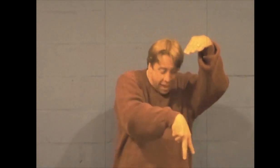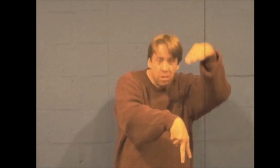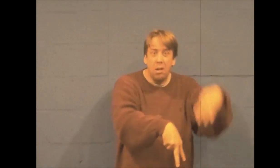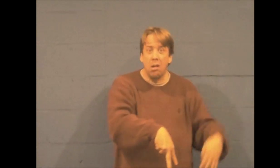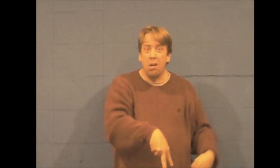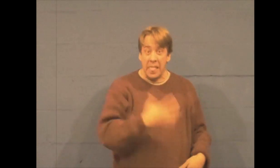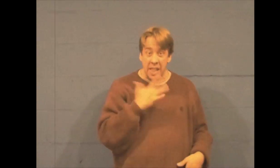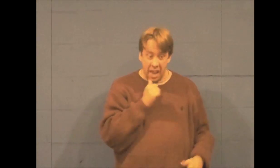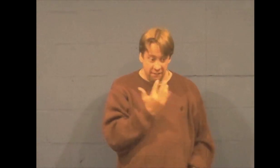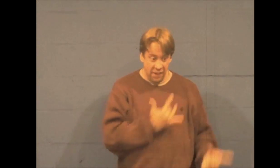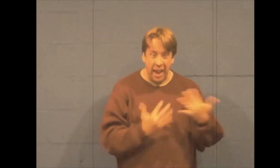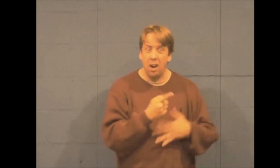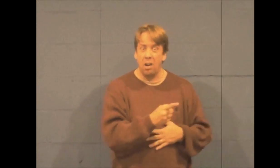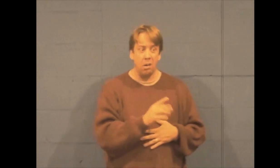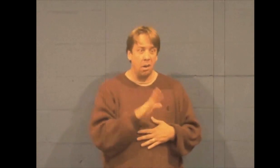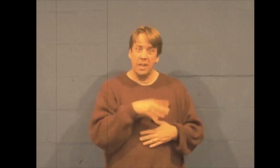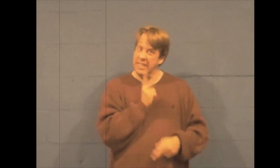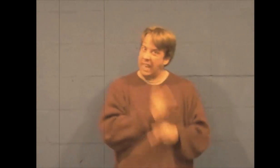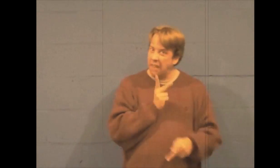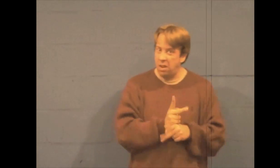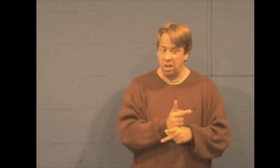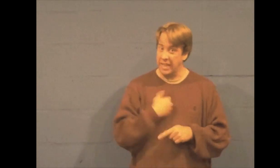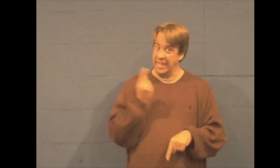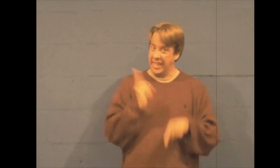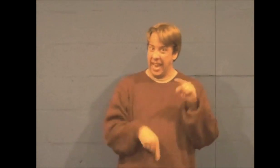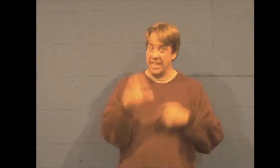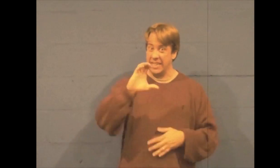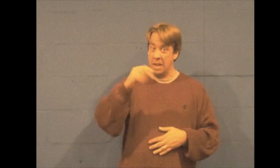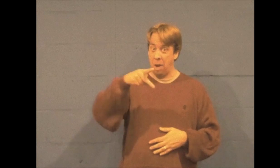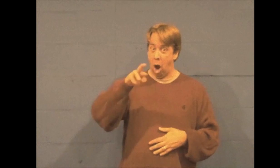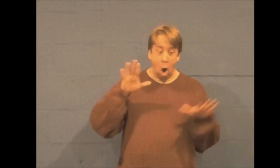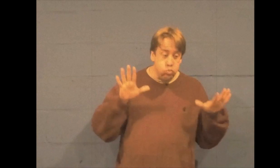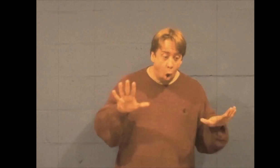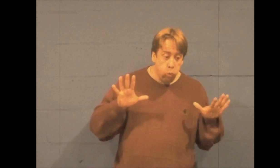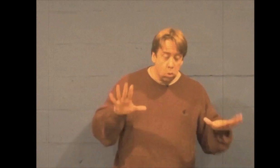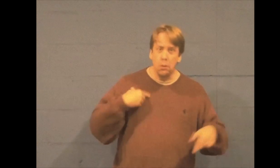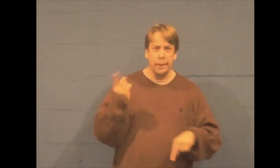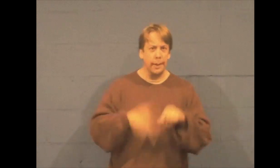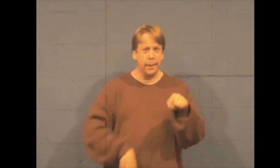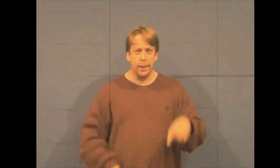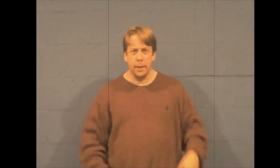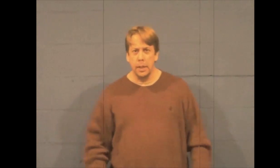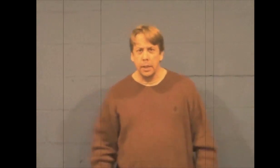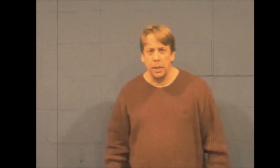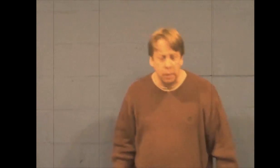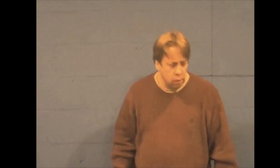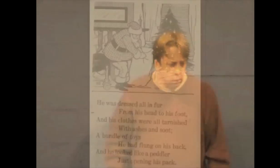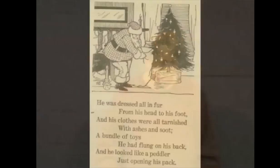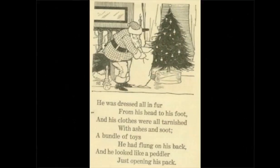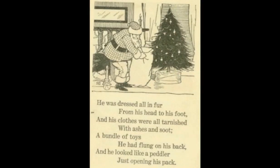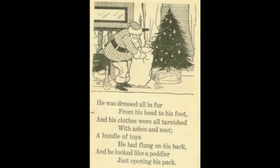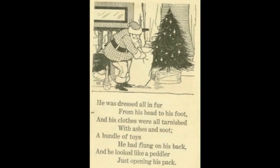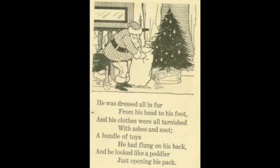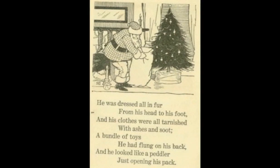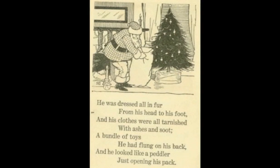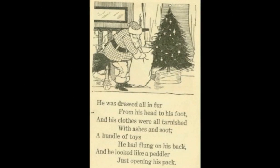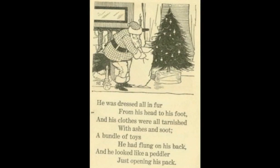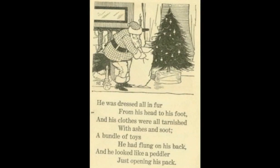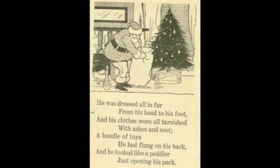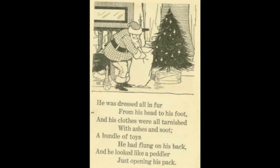coming down my chimney. He was lucky that I doused the fire for the night. I don't know CPR. How am I supposed to resuscitate him?